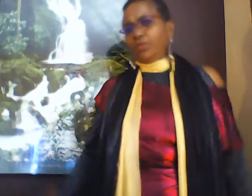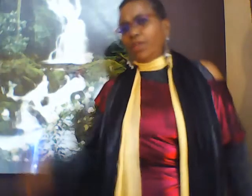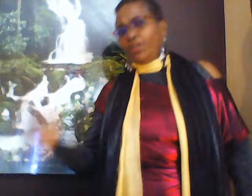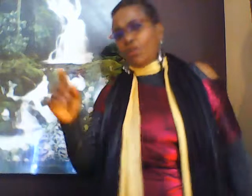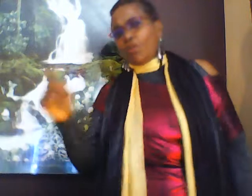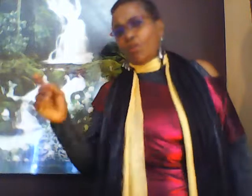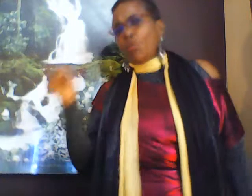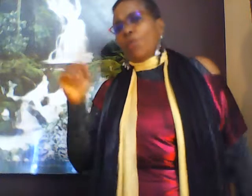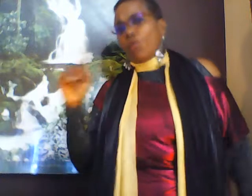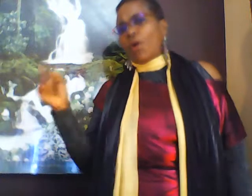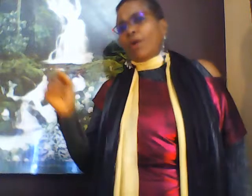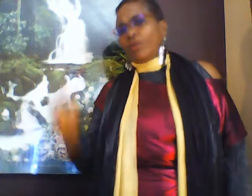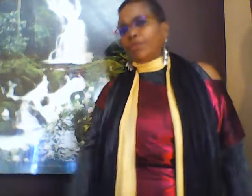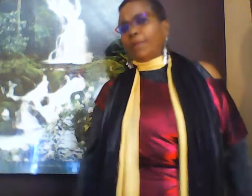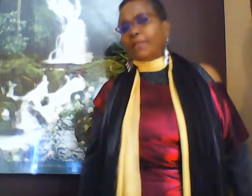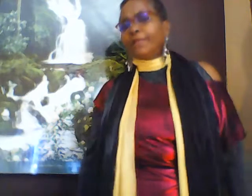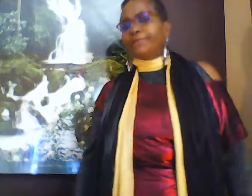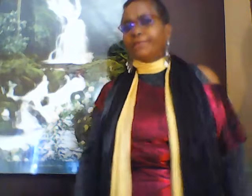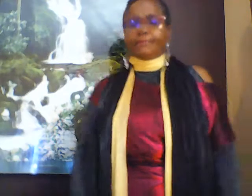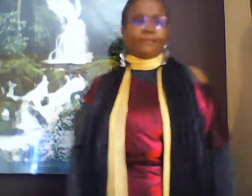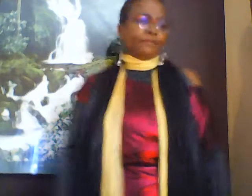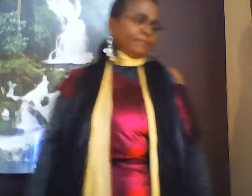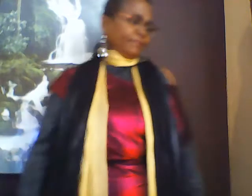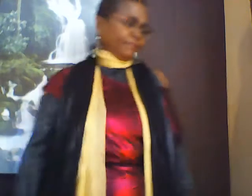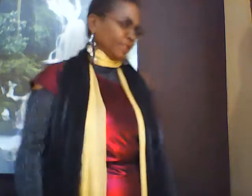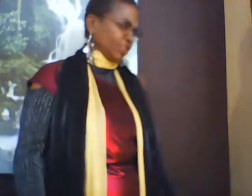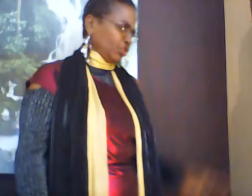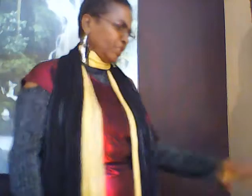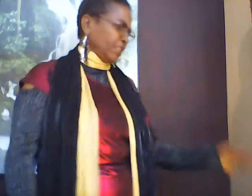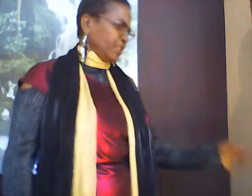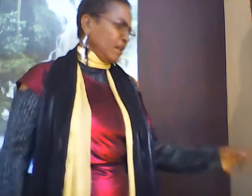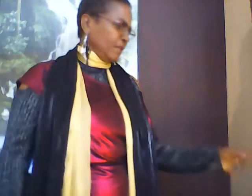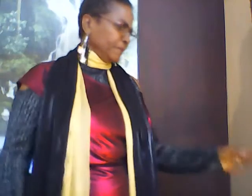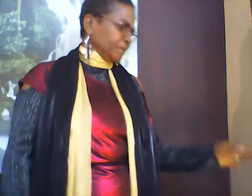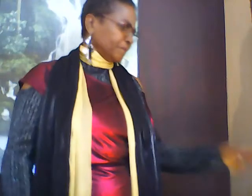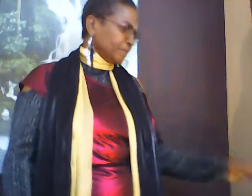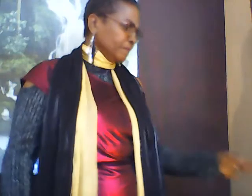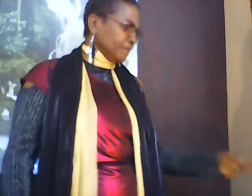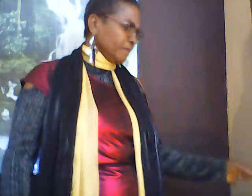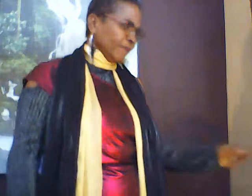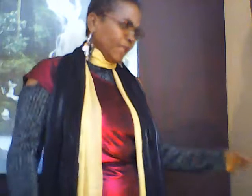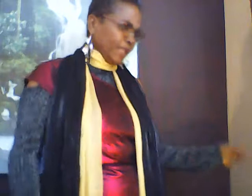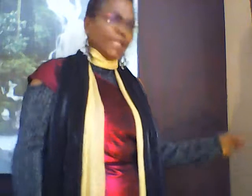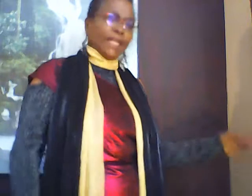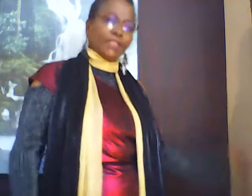triggering coagulation pathway, shut it down, degradation